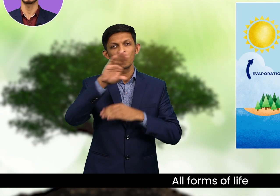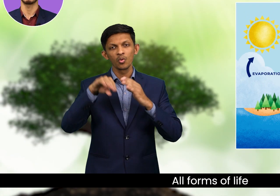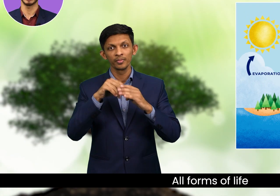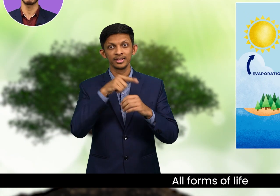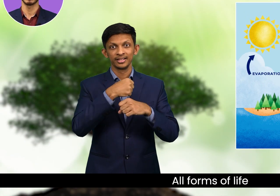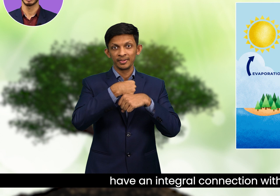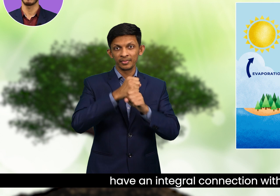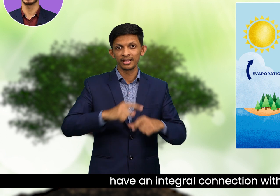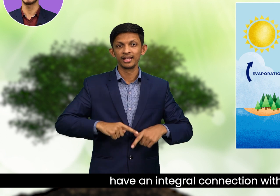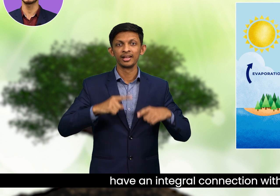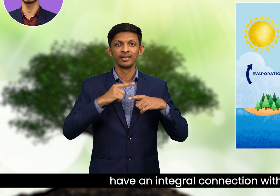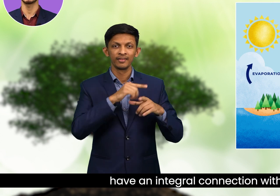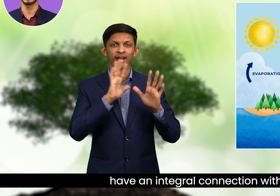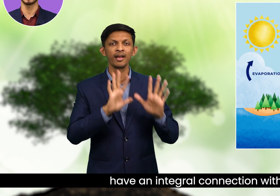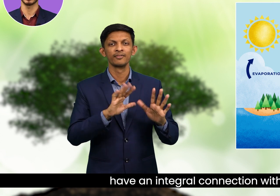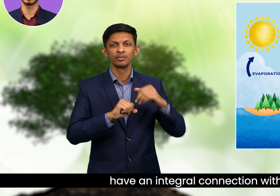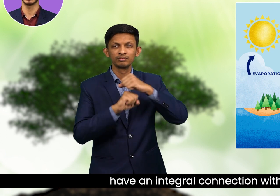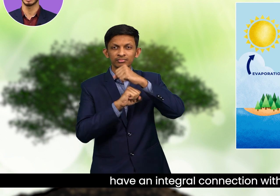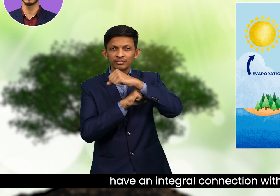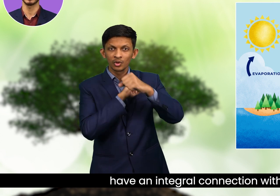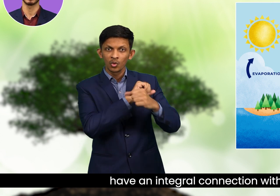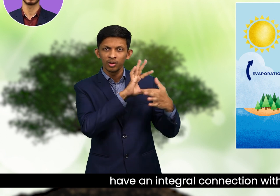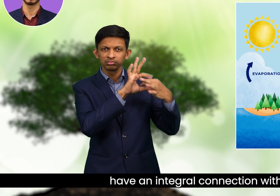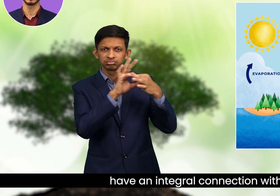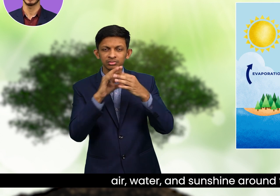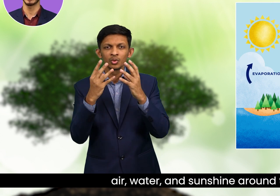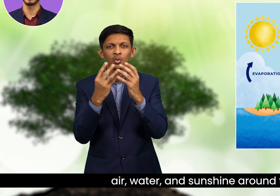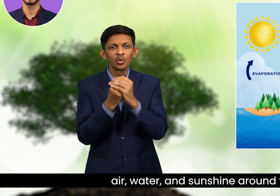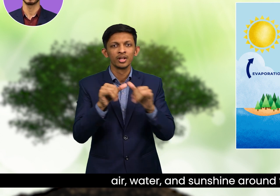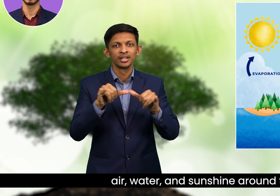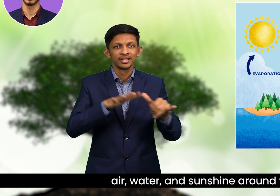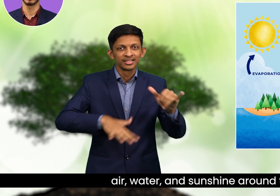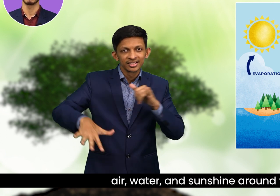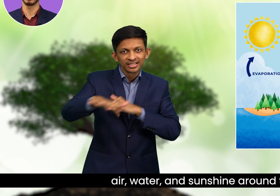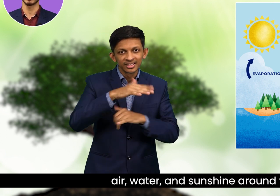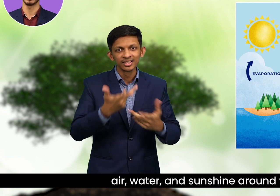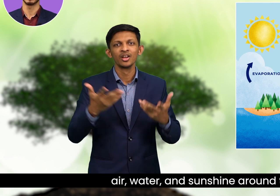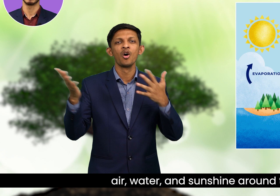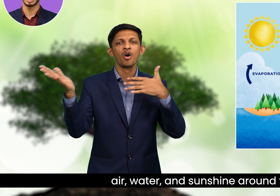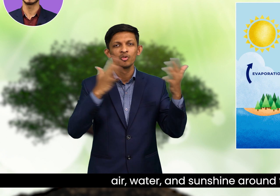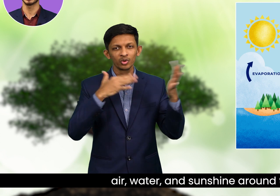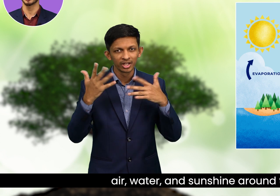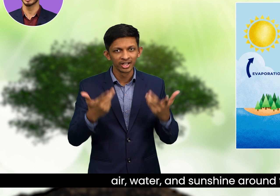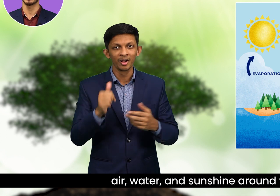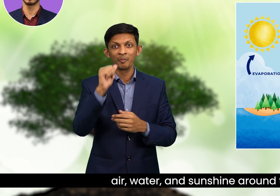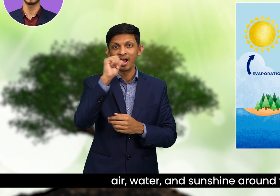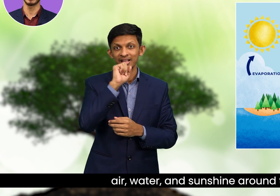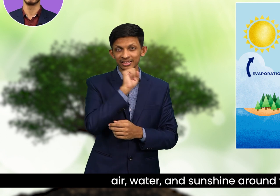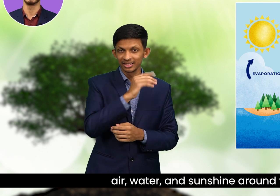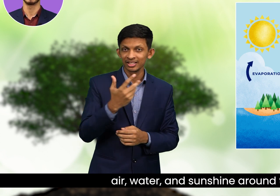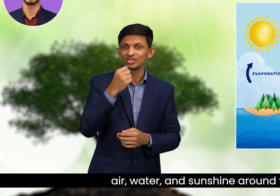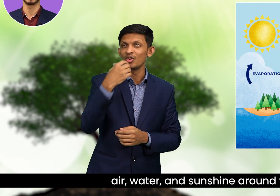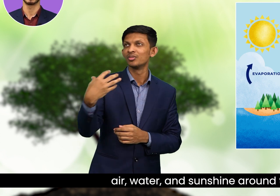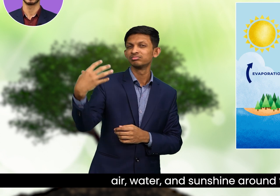All forms of life have an integral connection with land, air, water, and sunshine around